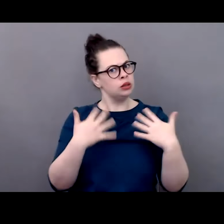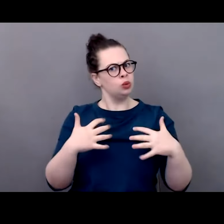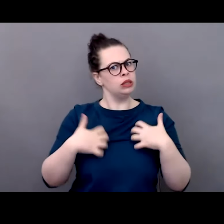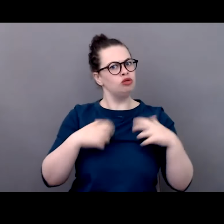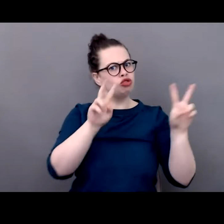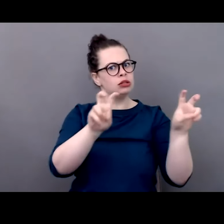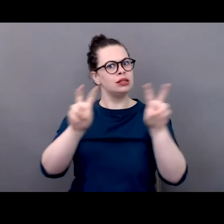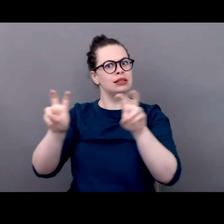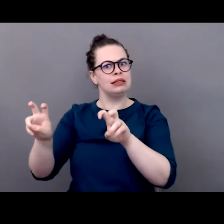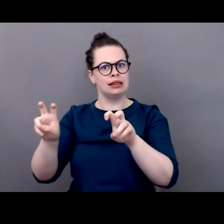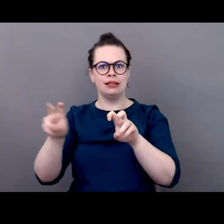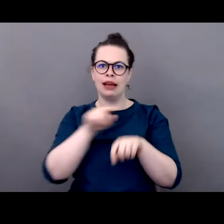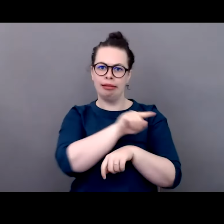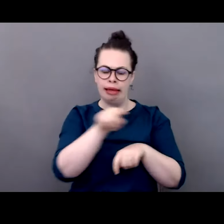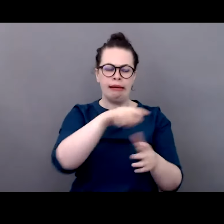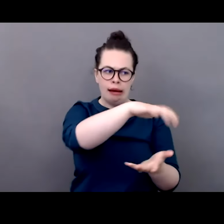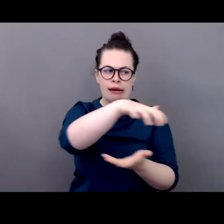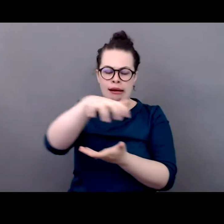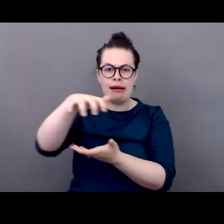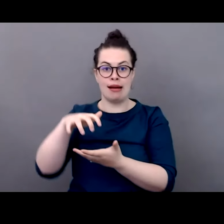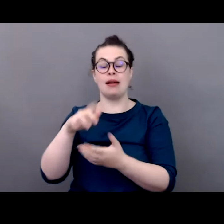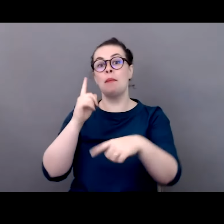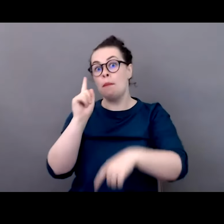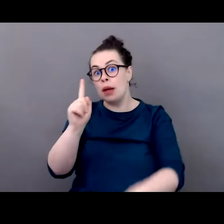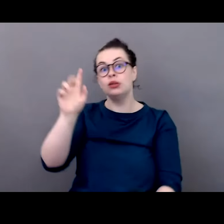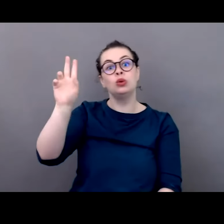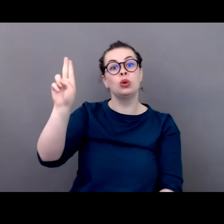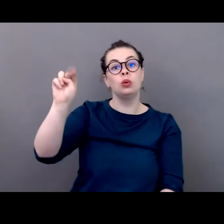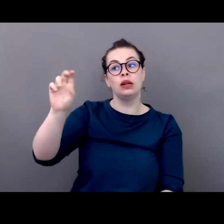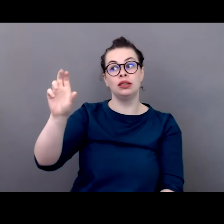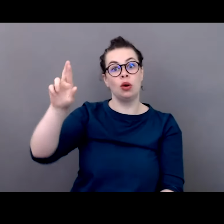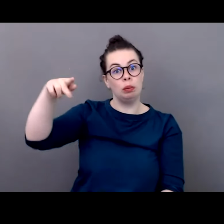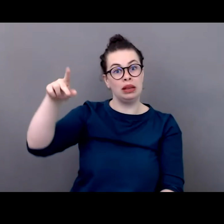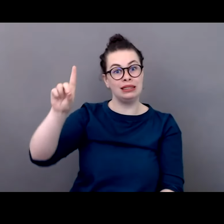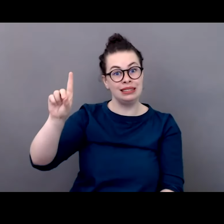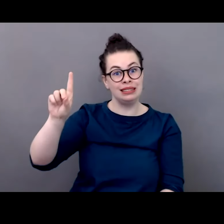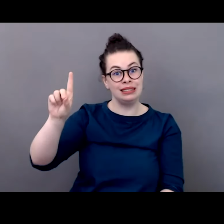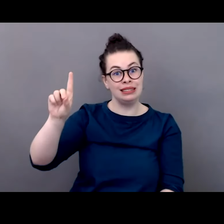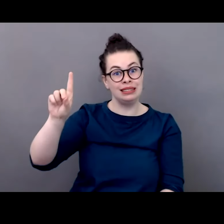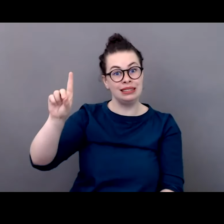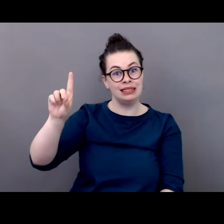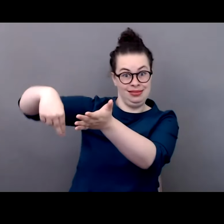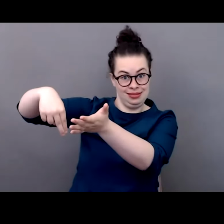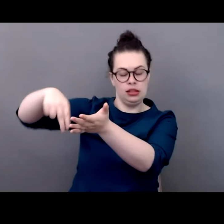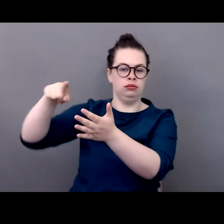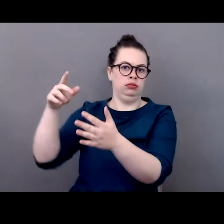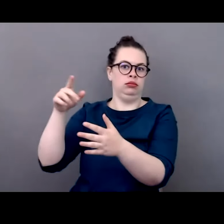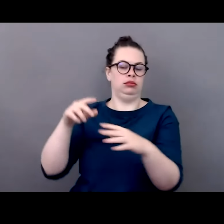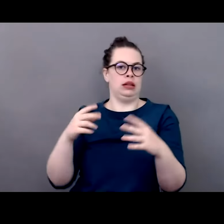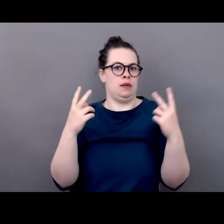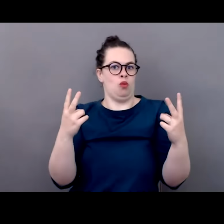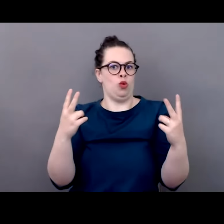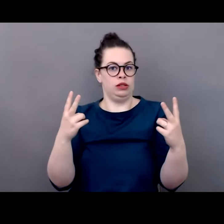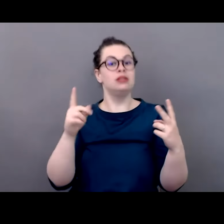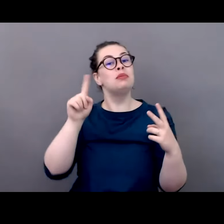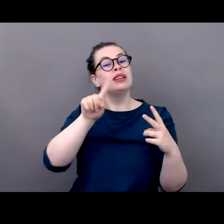but in light of the UN Convention on the Rights of Persons with Disabilities, which is why we've organized today's webinar, because we think it's